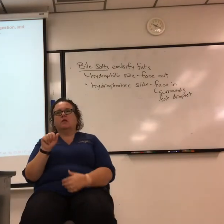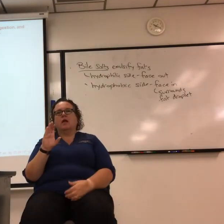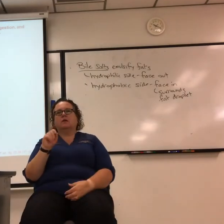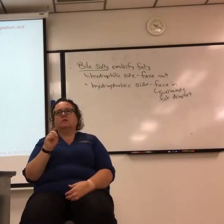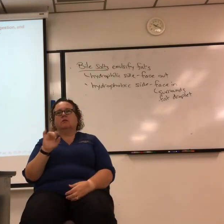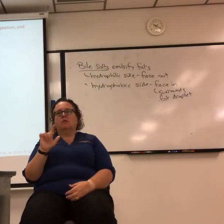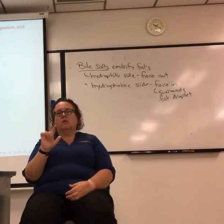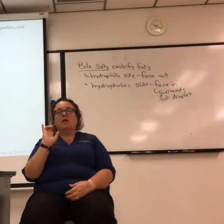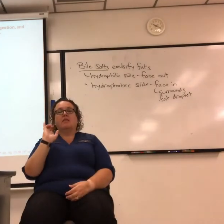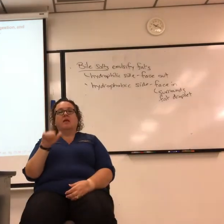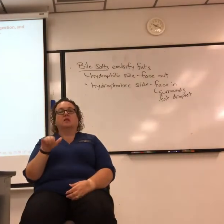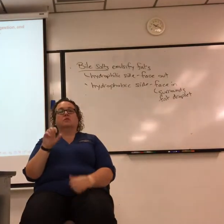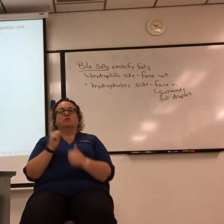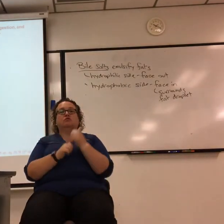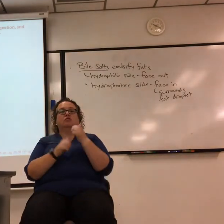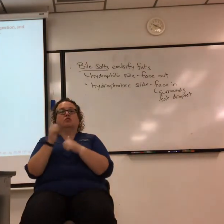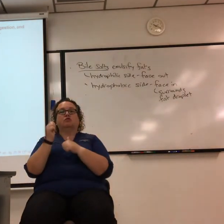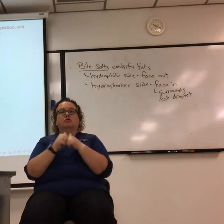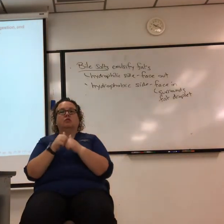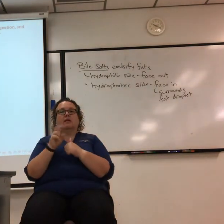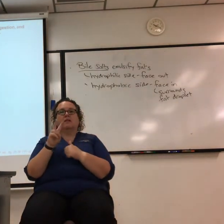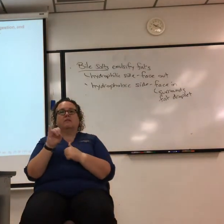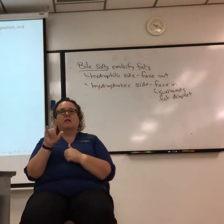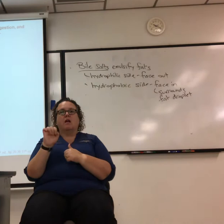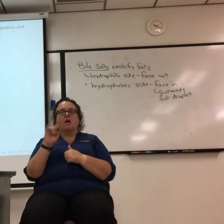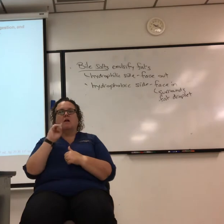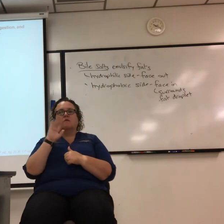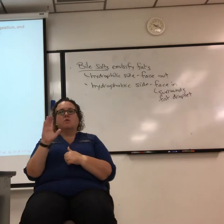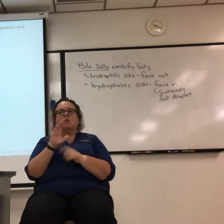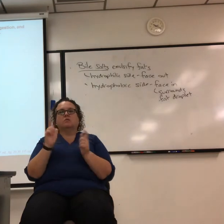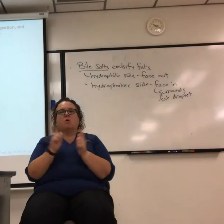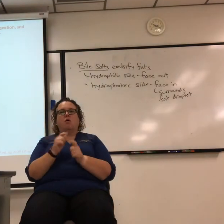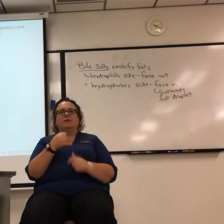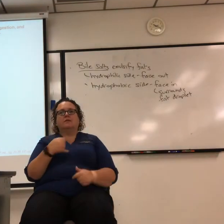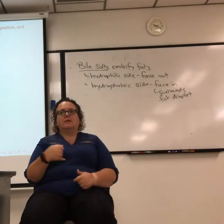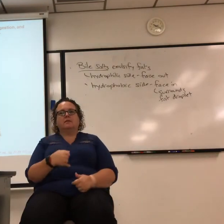That's the structure in the villi of the small intestine.